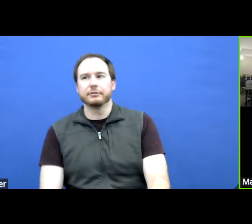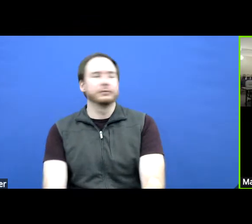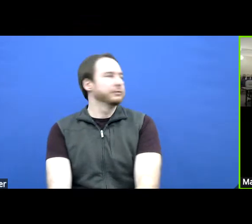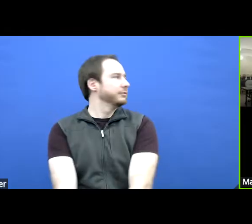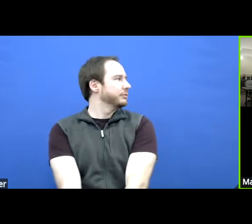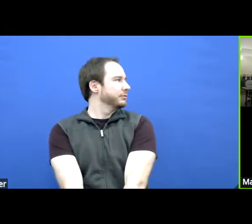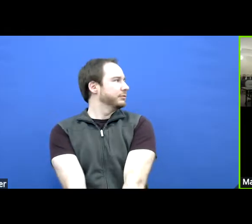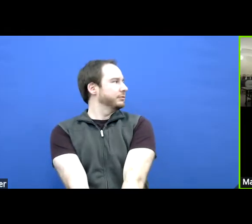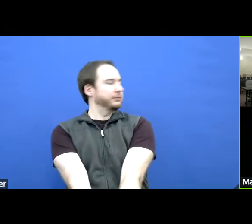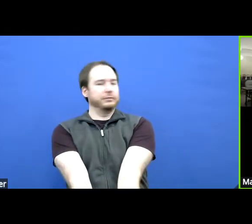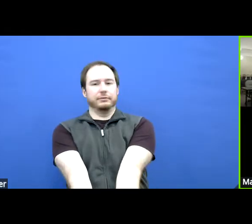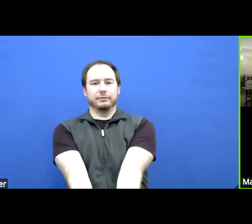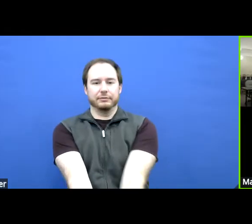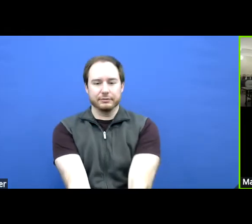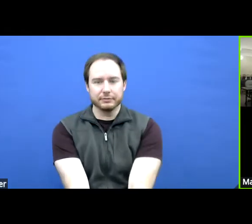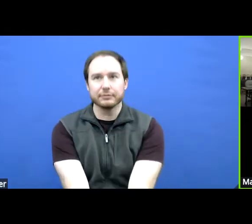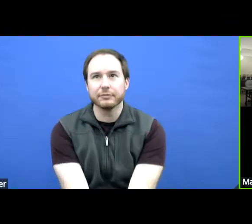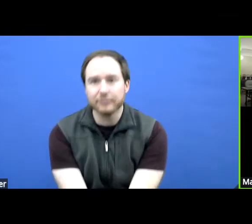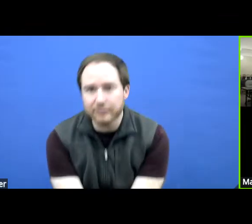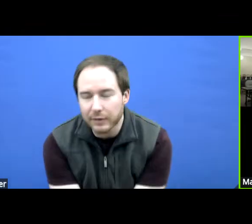What'd you do, Rick? Yard